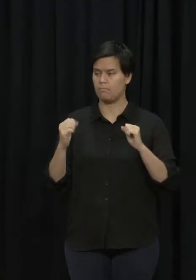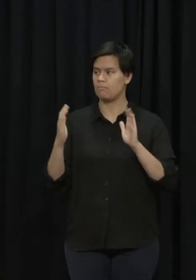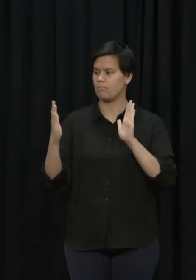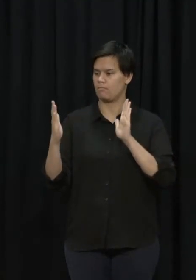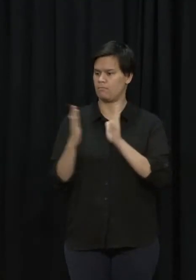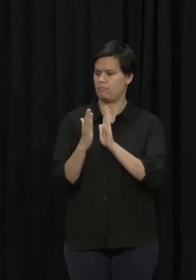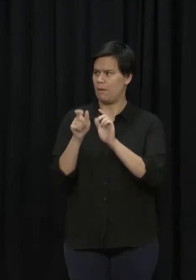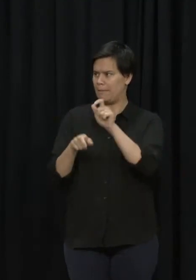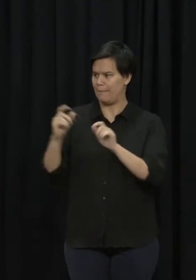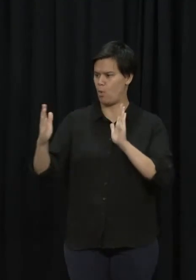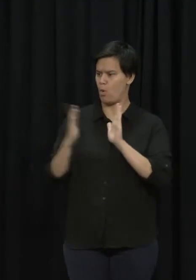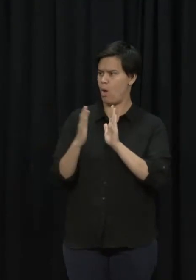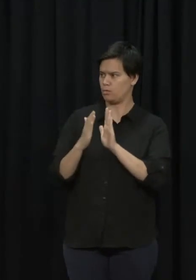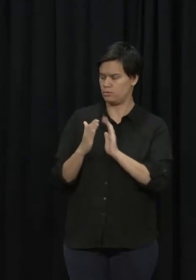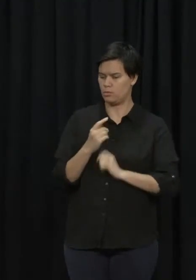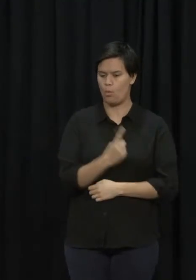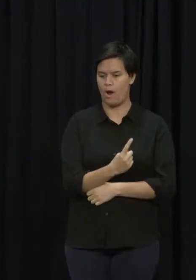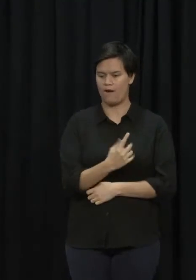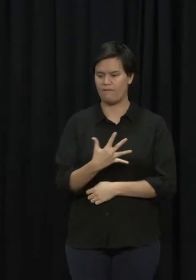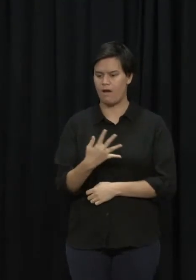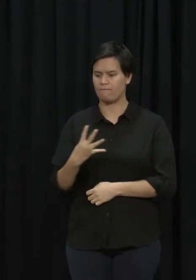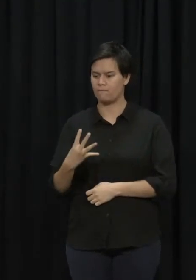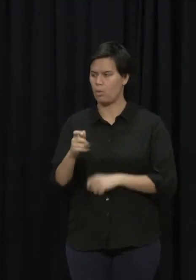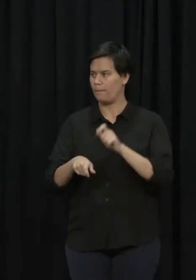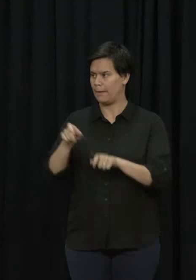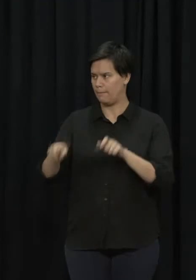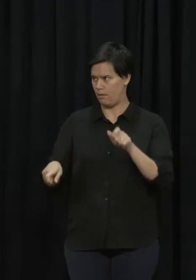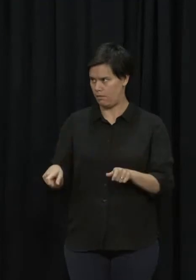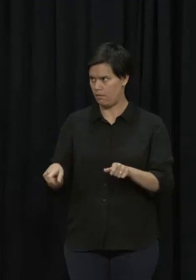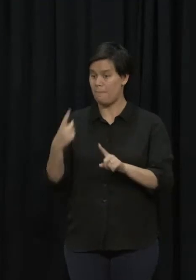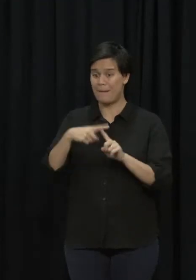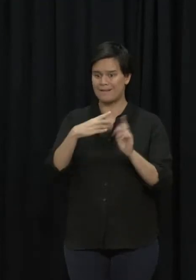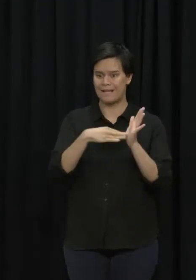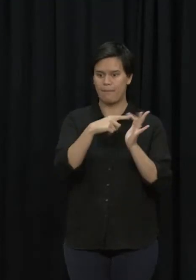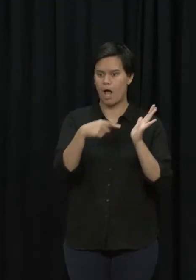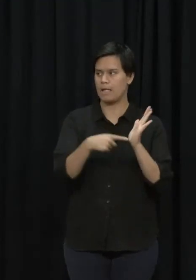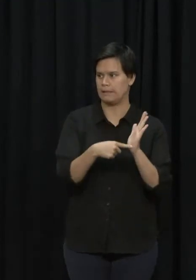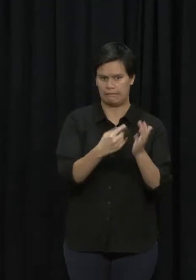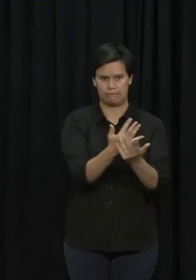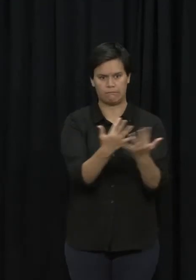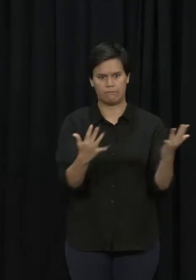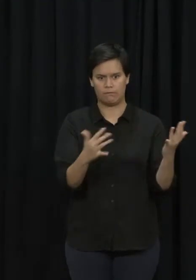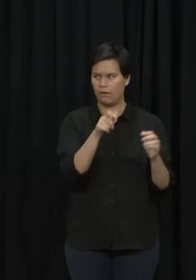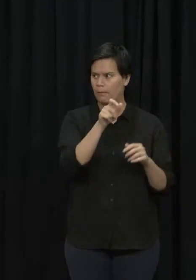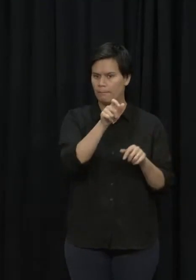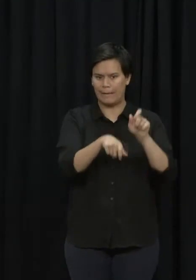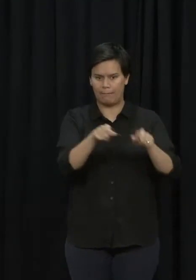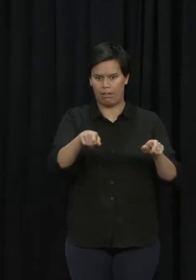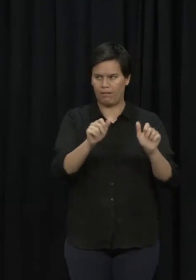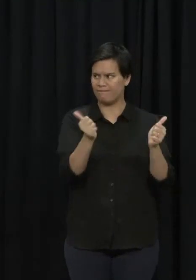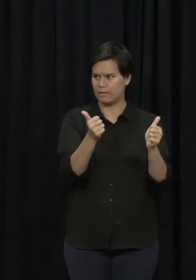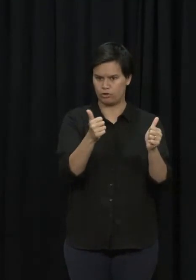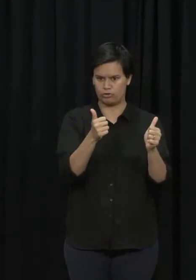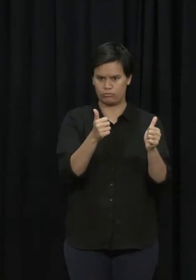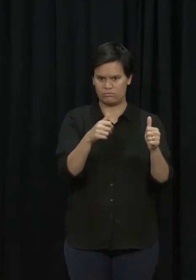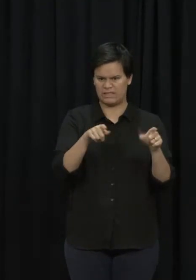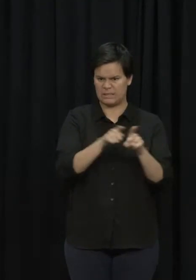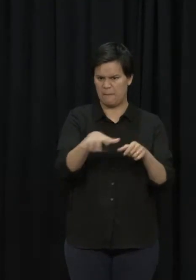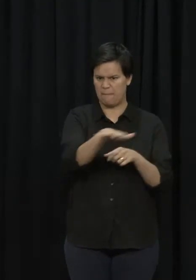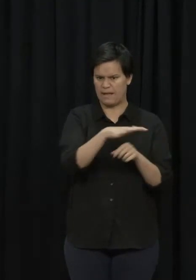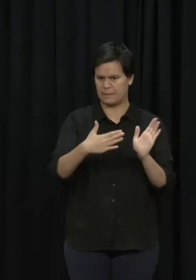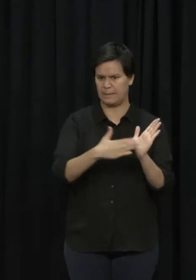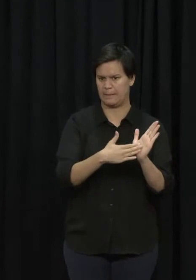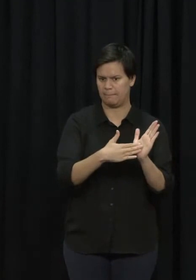What does that tell us about how widespread this could be? Are those numbers larger or smaller than expected? Look, we